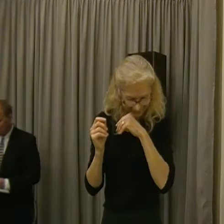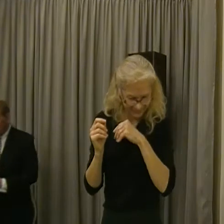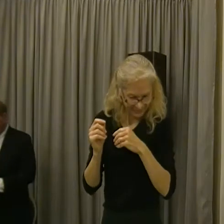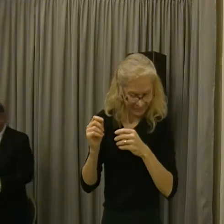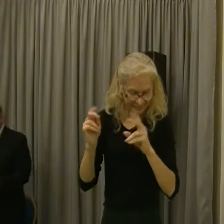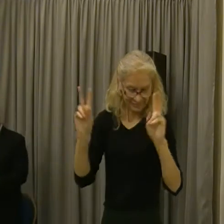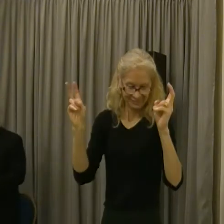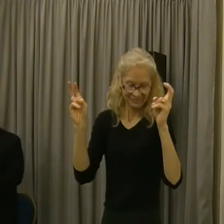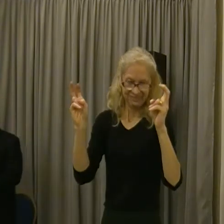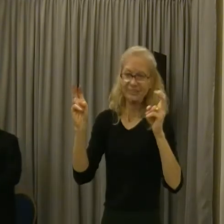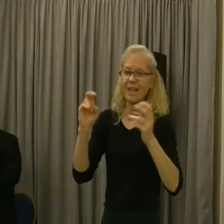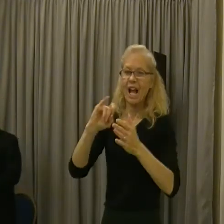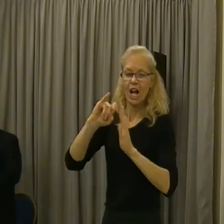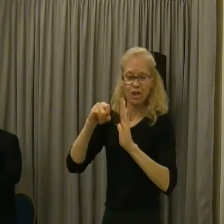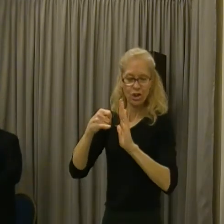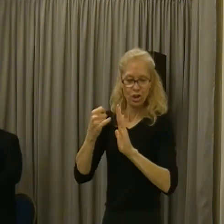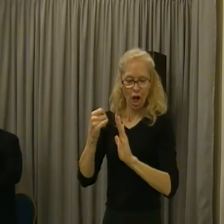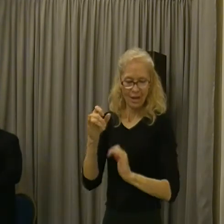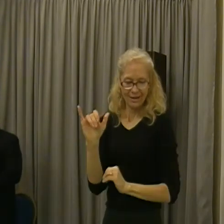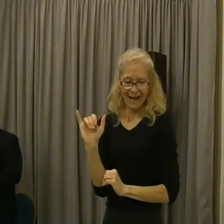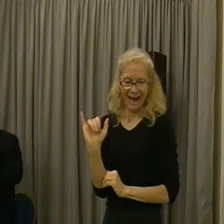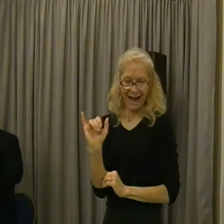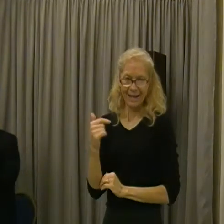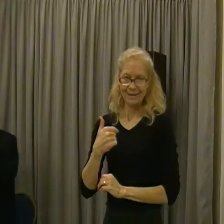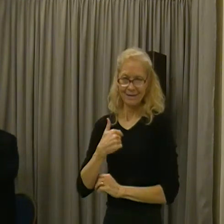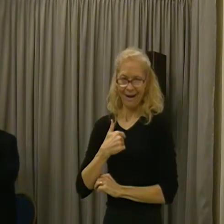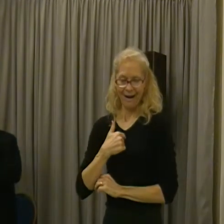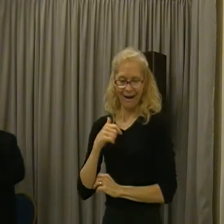Just as I am. Amazing.